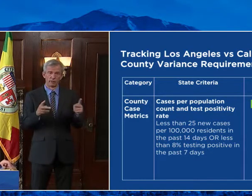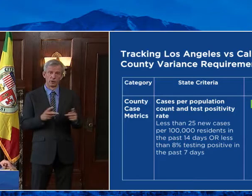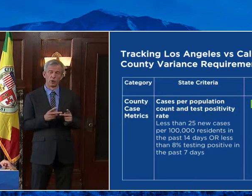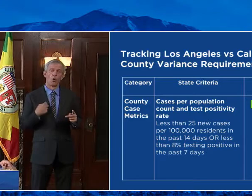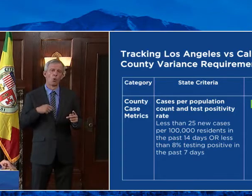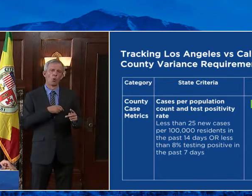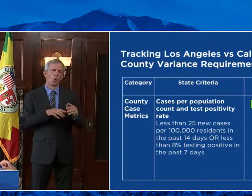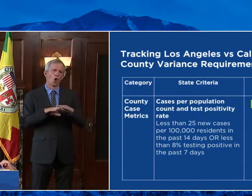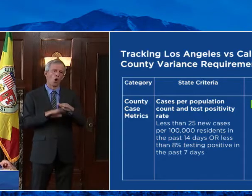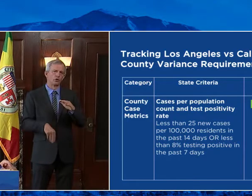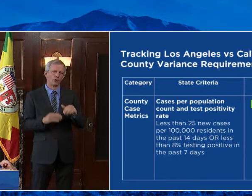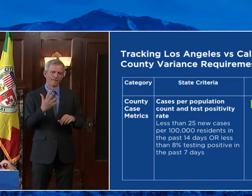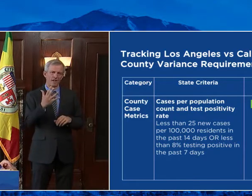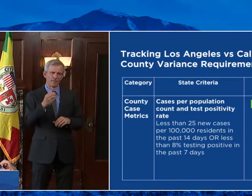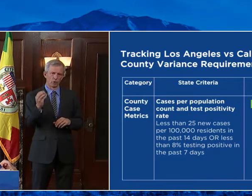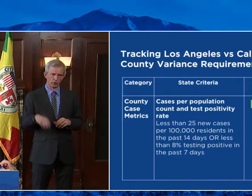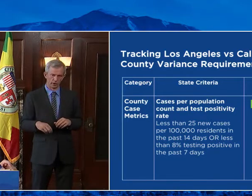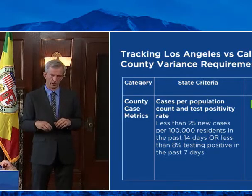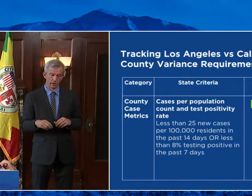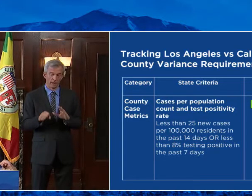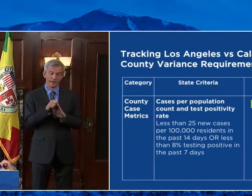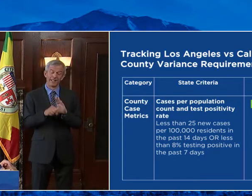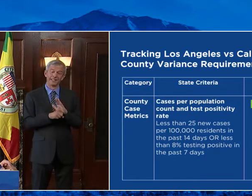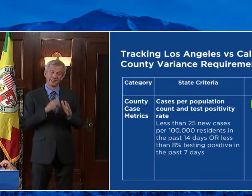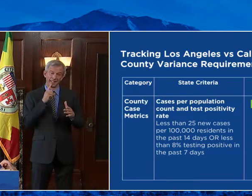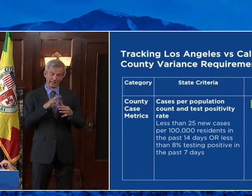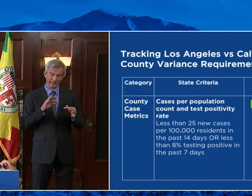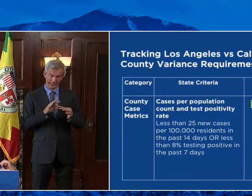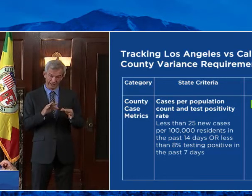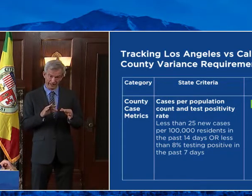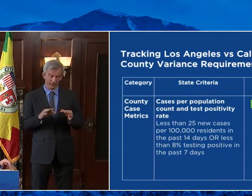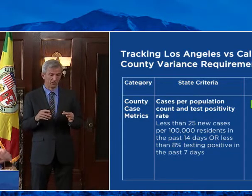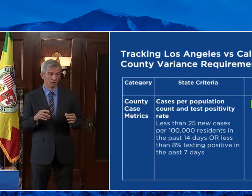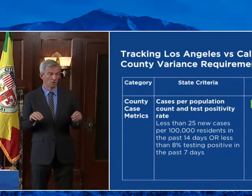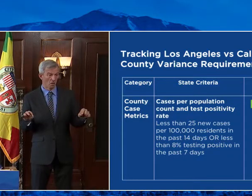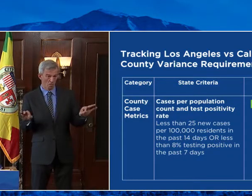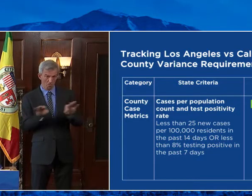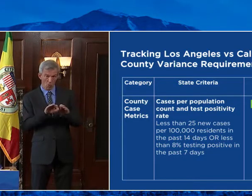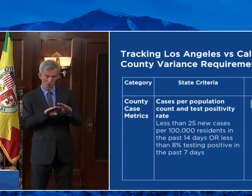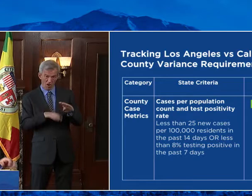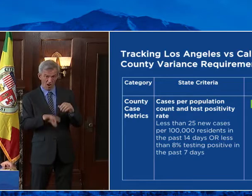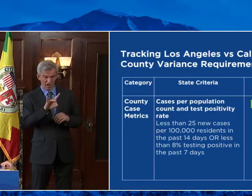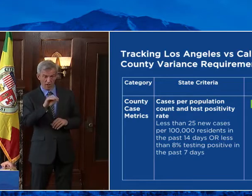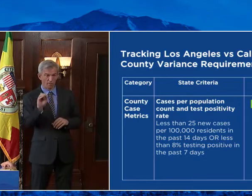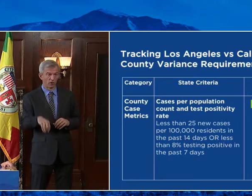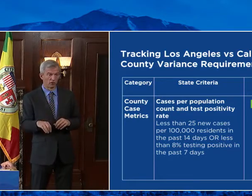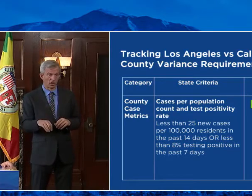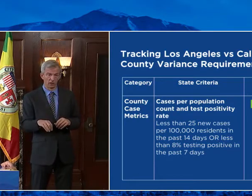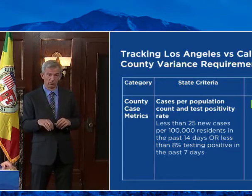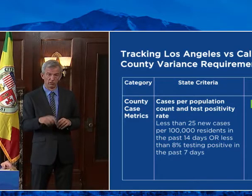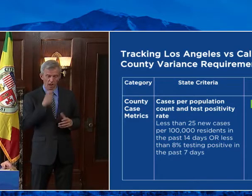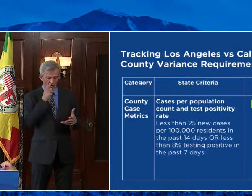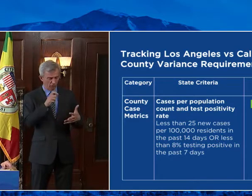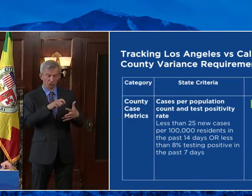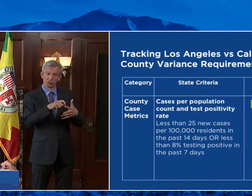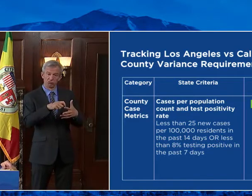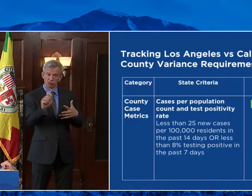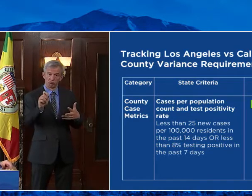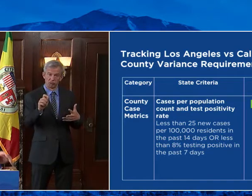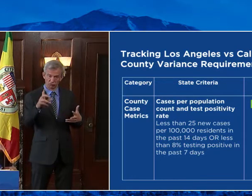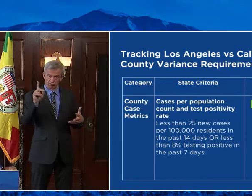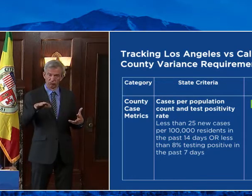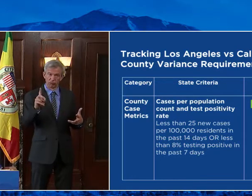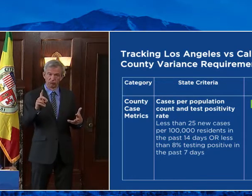5%. And the state says as long as you're under 8%, you're good to go. We achieved that together through a lot of hard